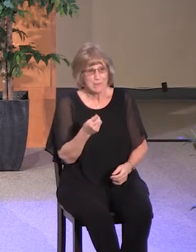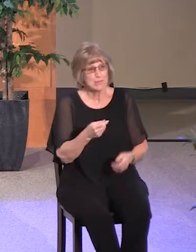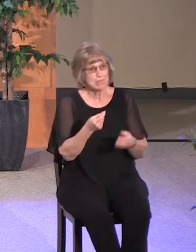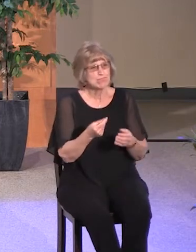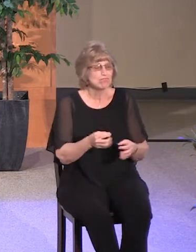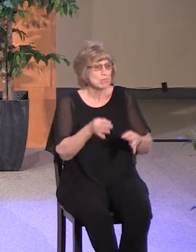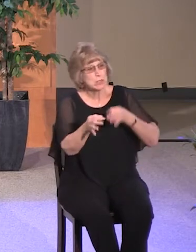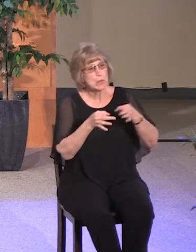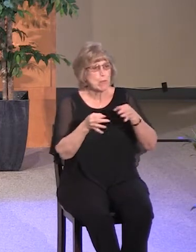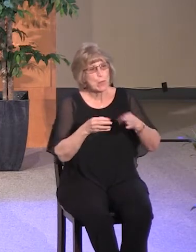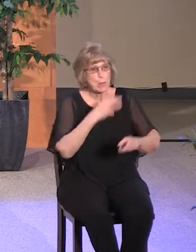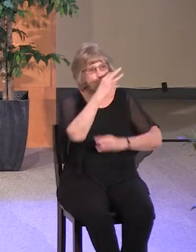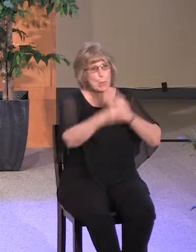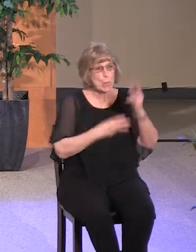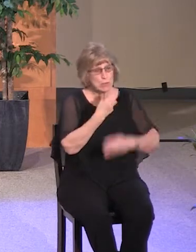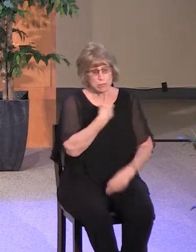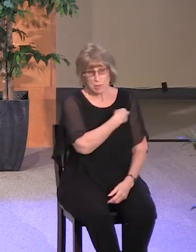they look at heaven.